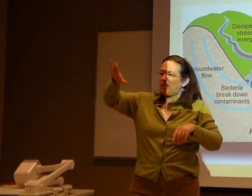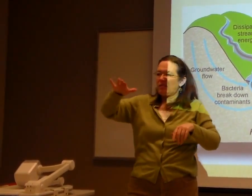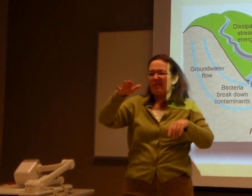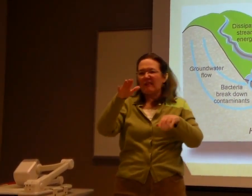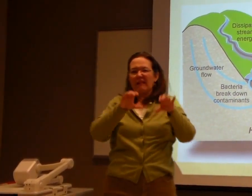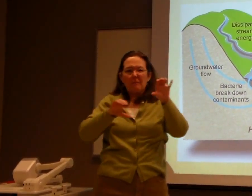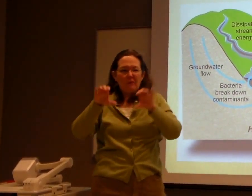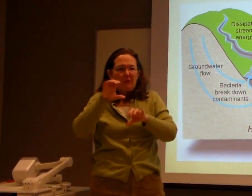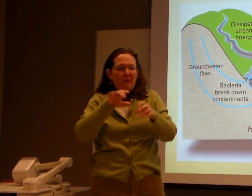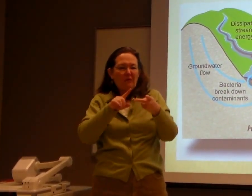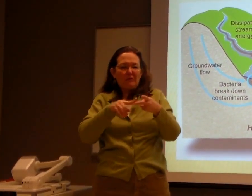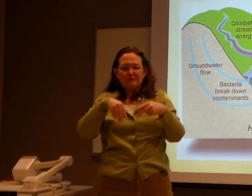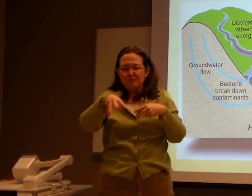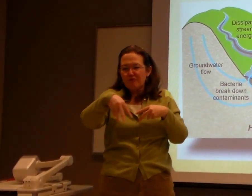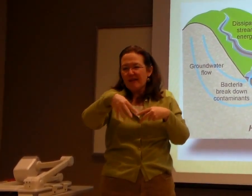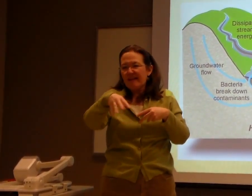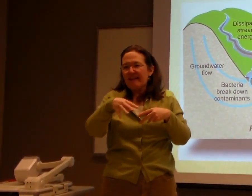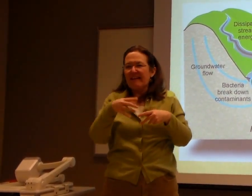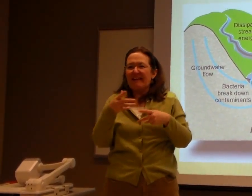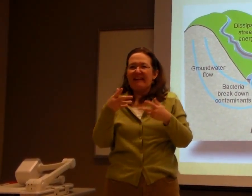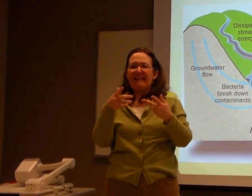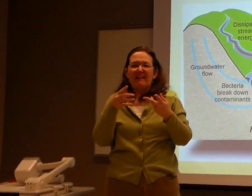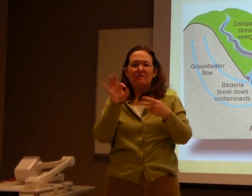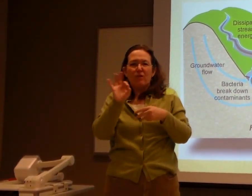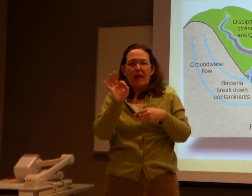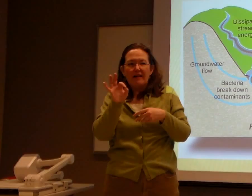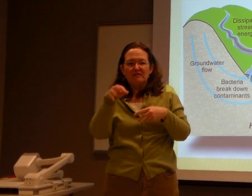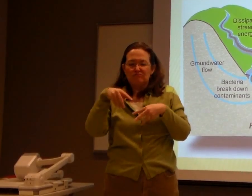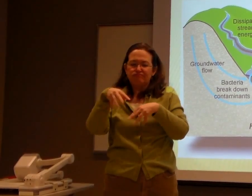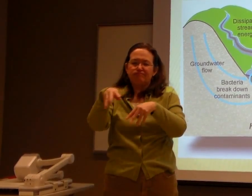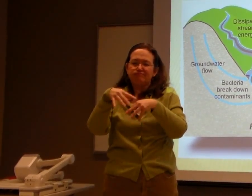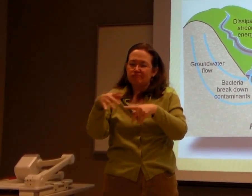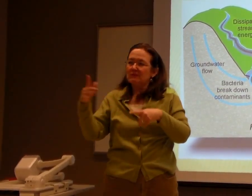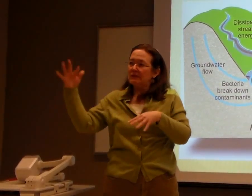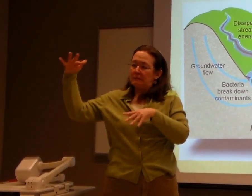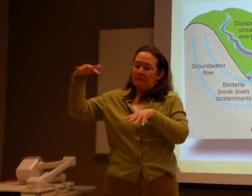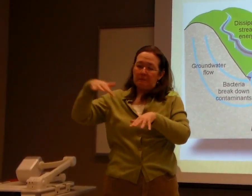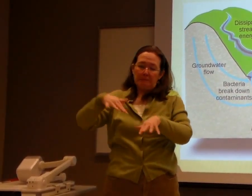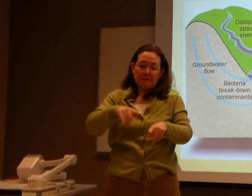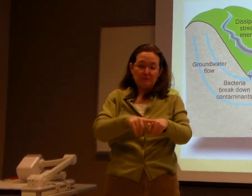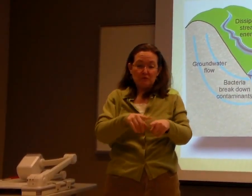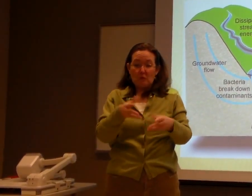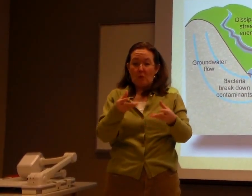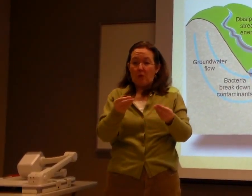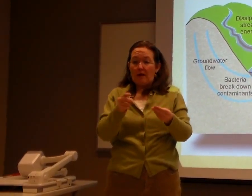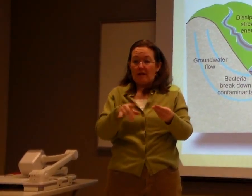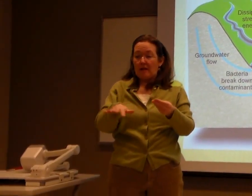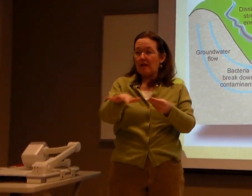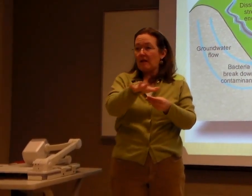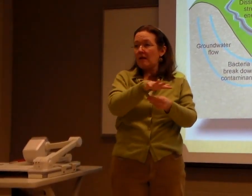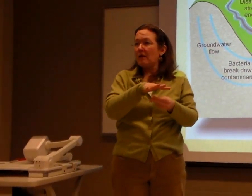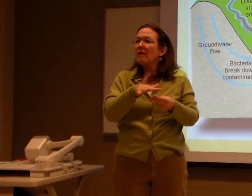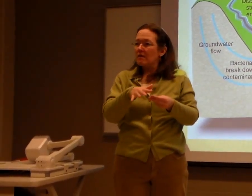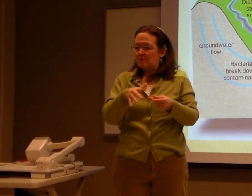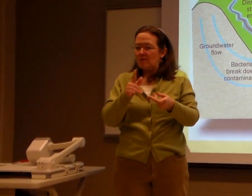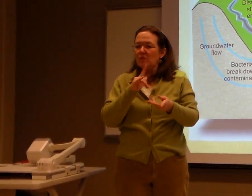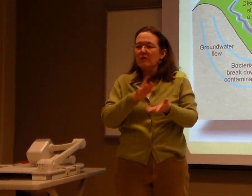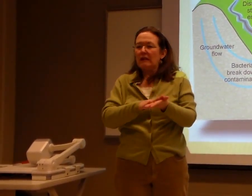So this water runoff from these farms have chemicals and dirt and fertilizer all contained in its runoff.